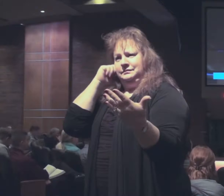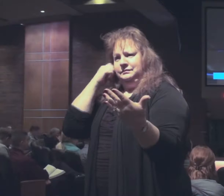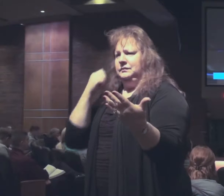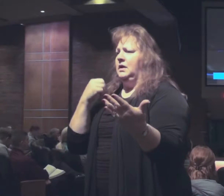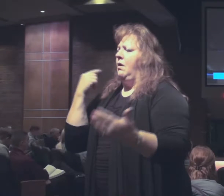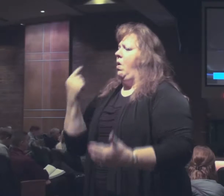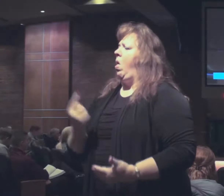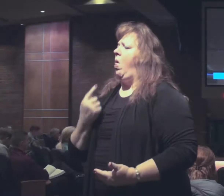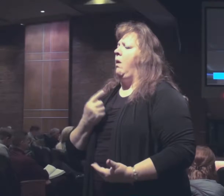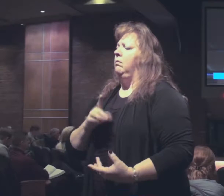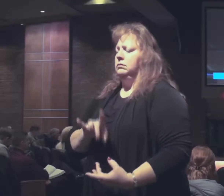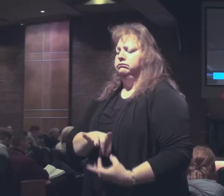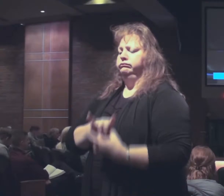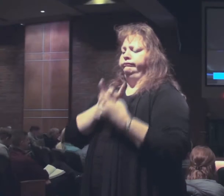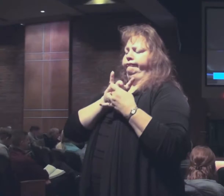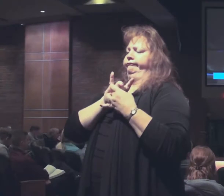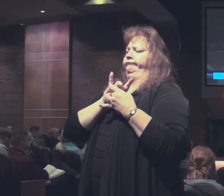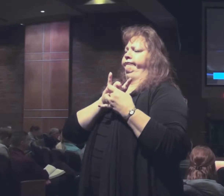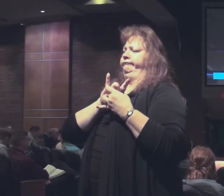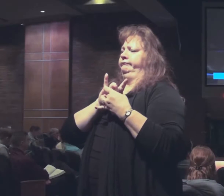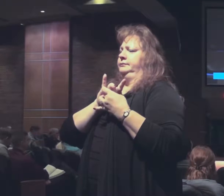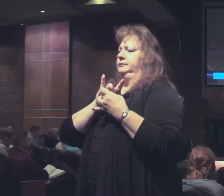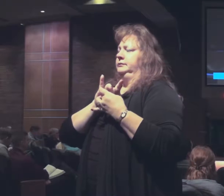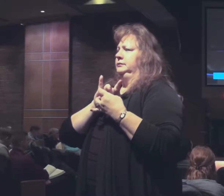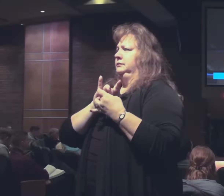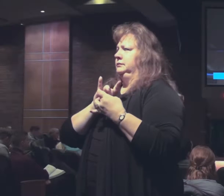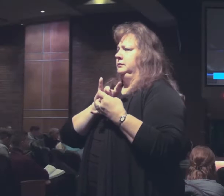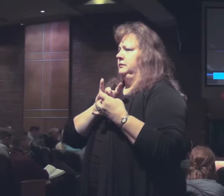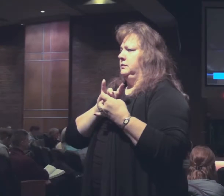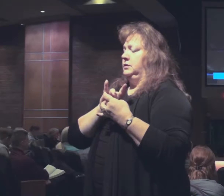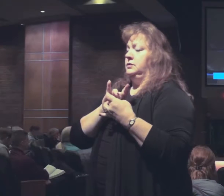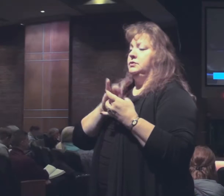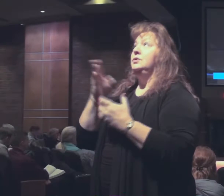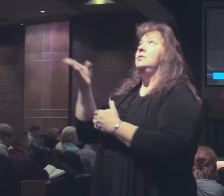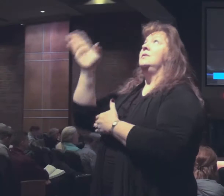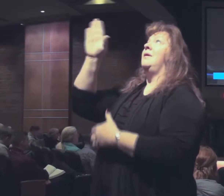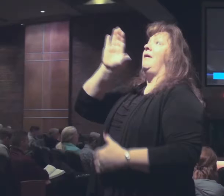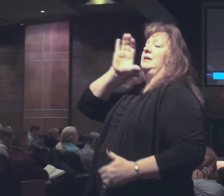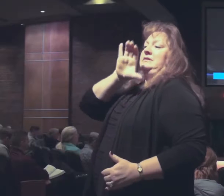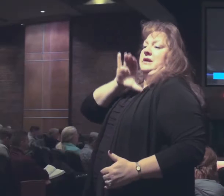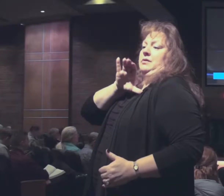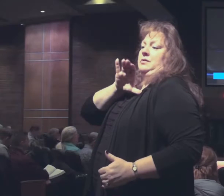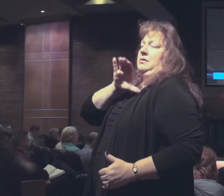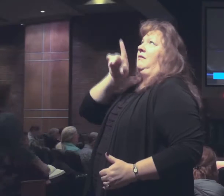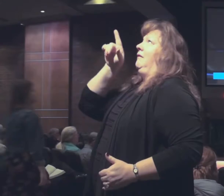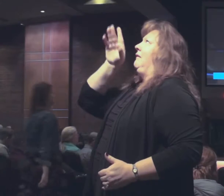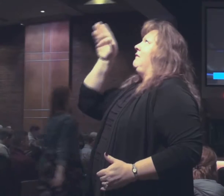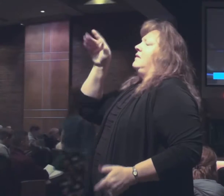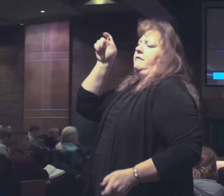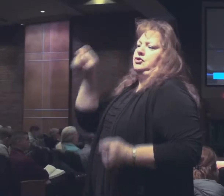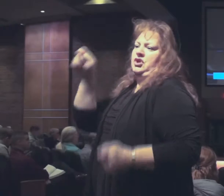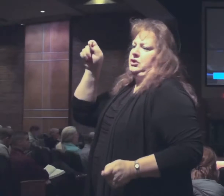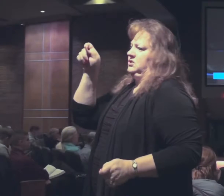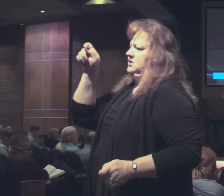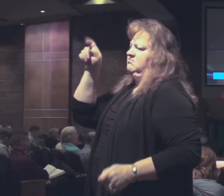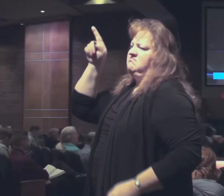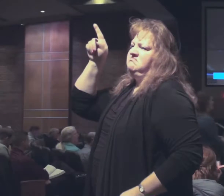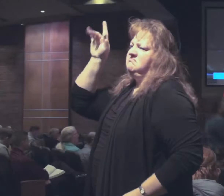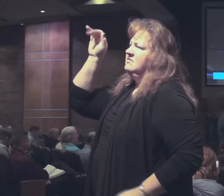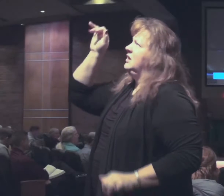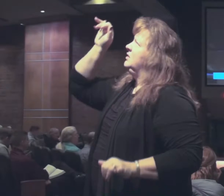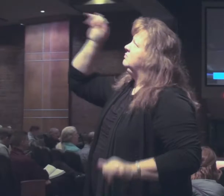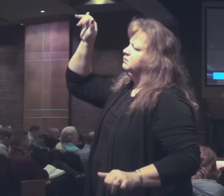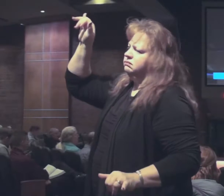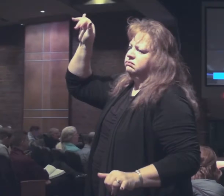are always connected to the unchanging character of God and the relationship that